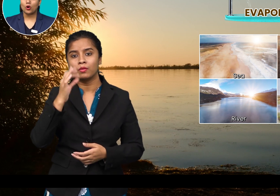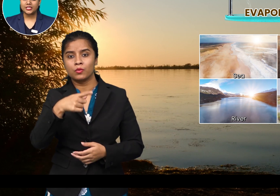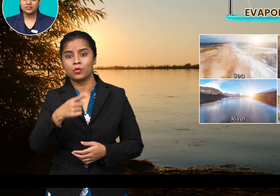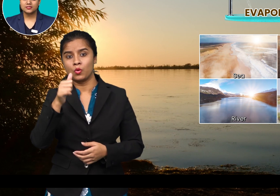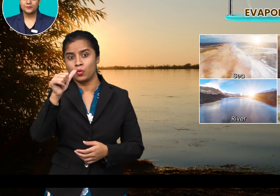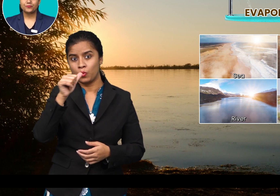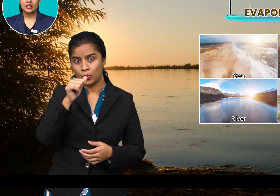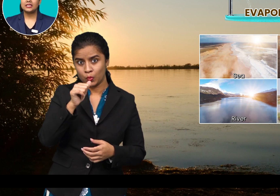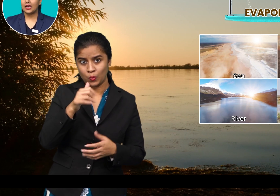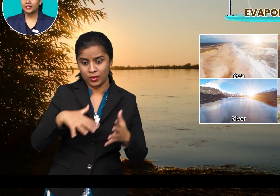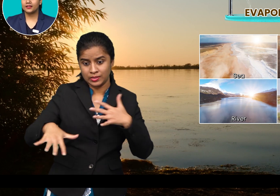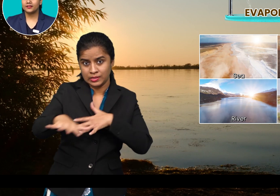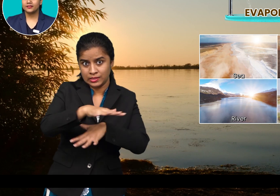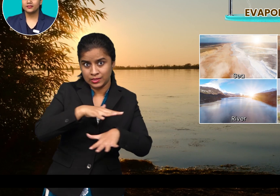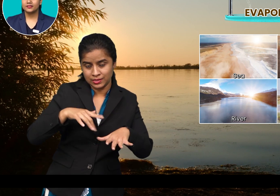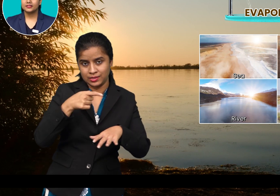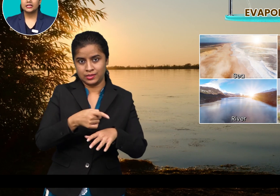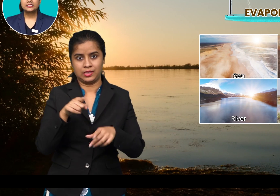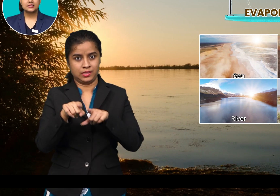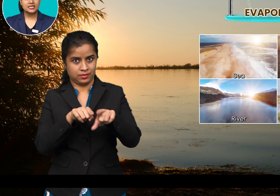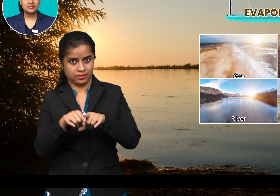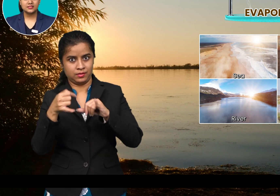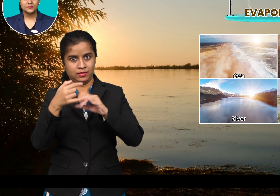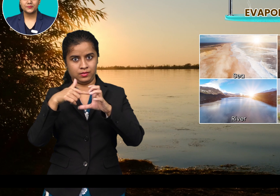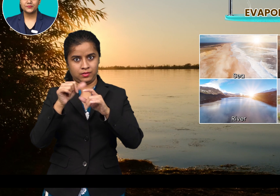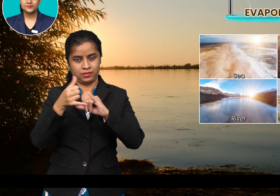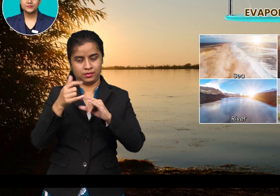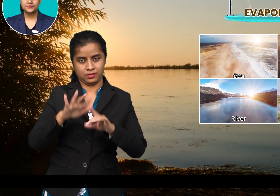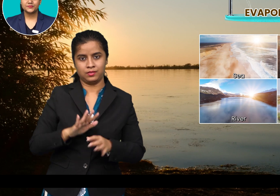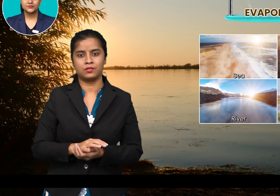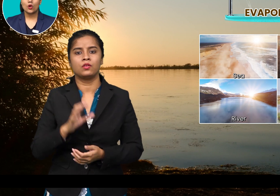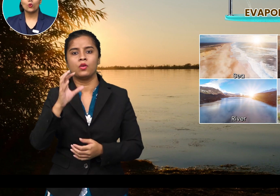water bodies like seas,